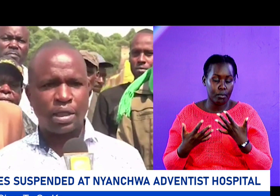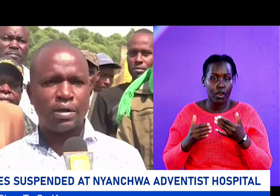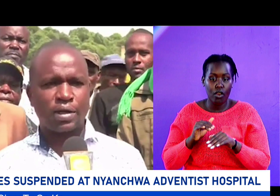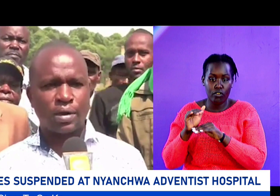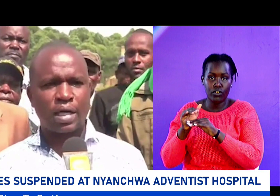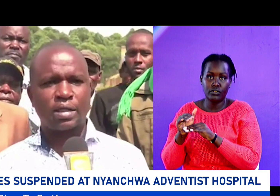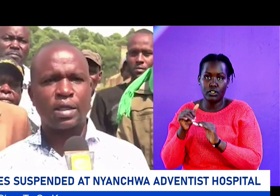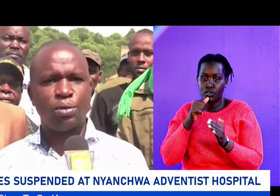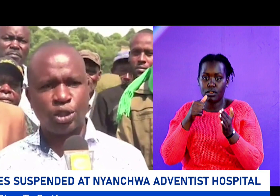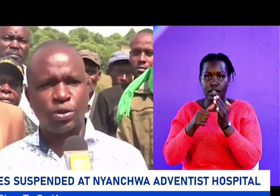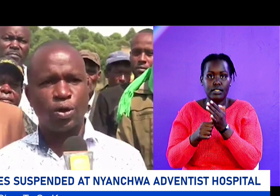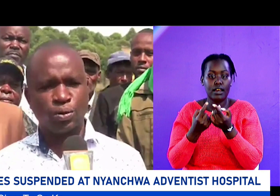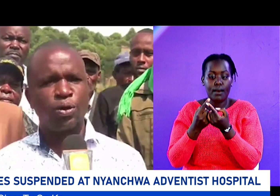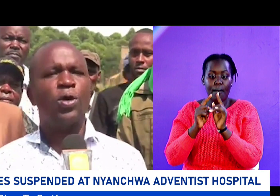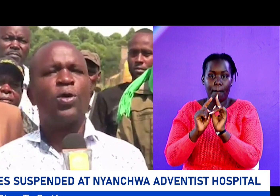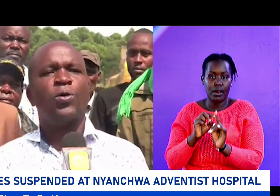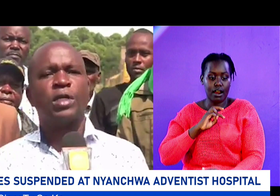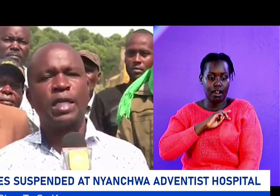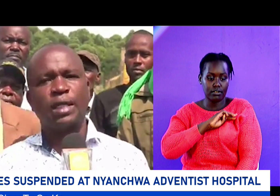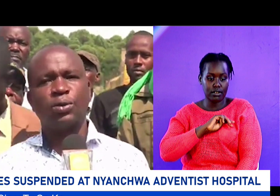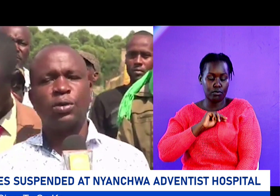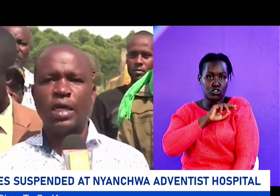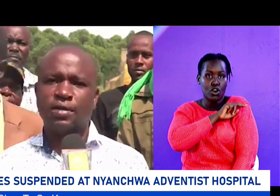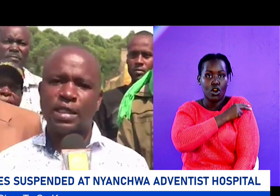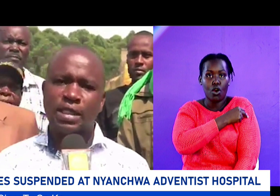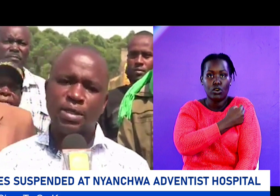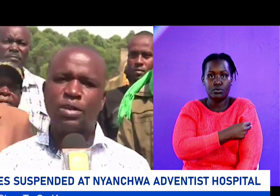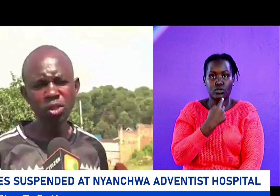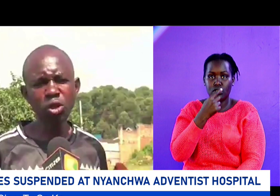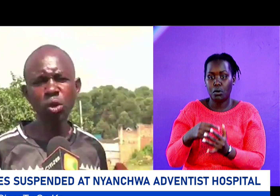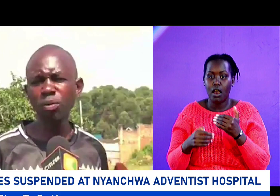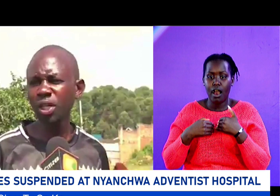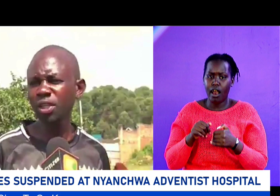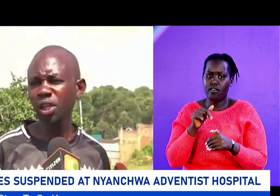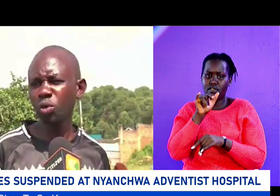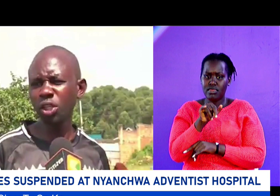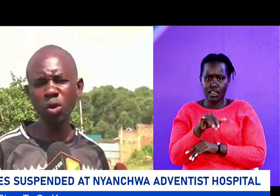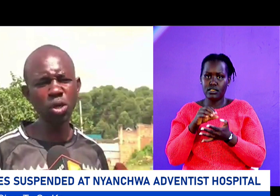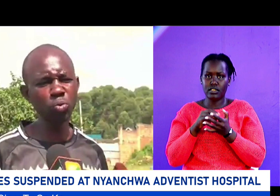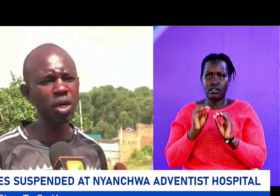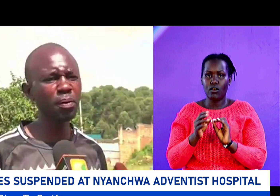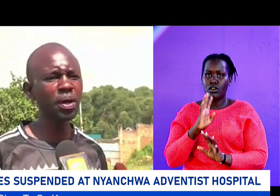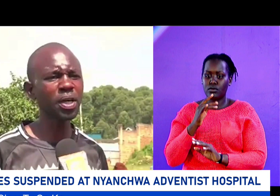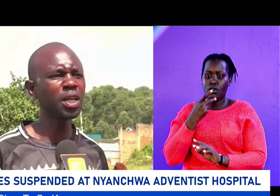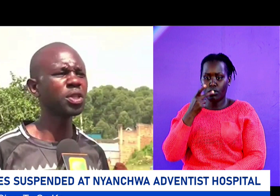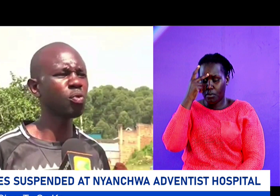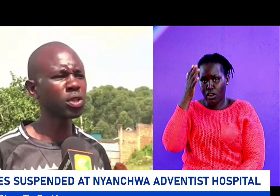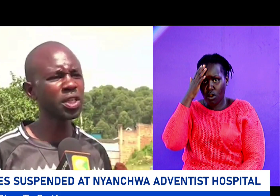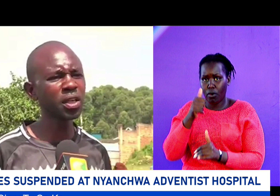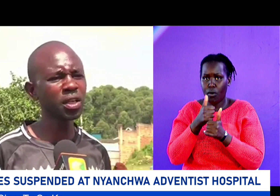But as the Mission Hospital, we say that we don't have such claims. So nilikuja na mzazi nikijua SHA itakuwa inatumika hapa ili iweze kumsaidia